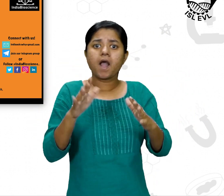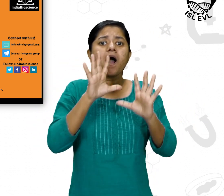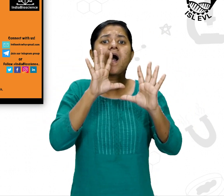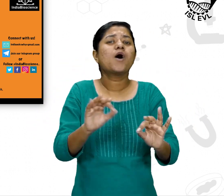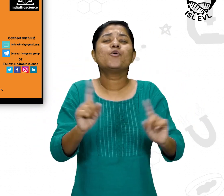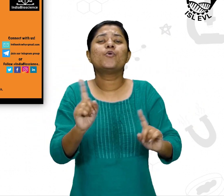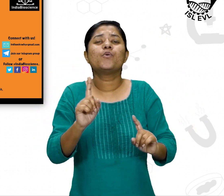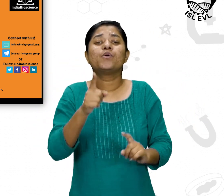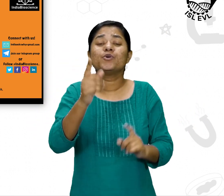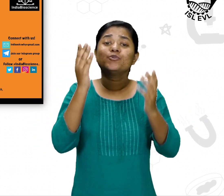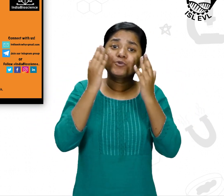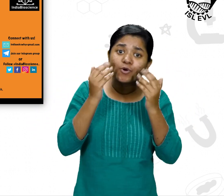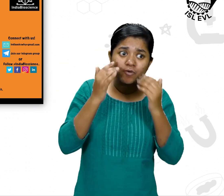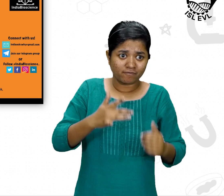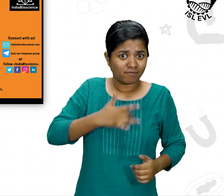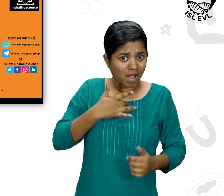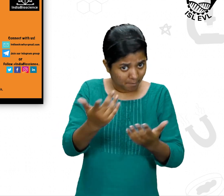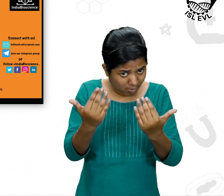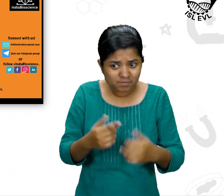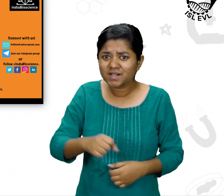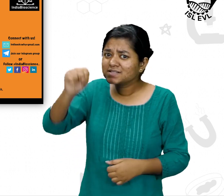a potato look cute?